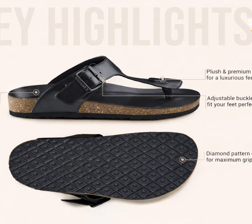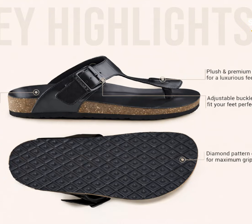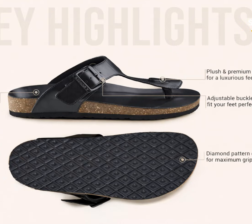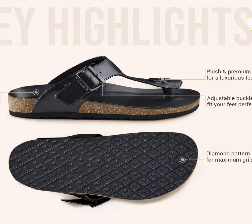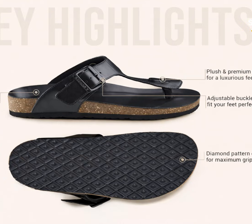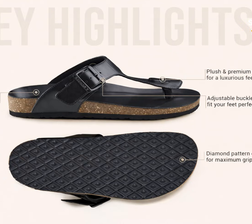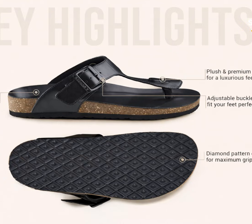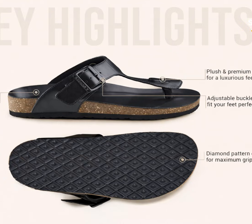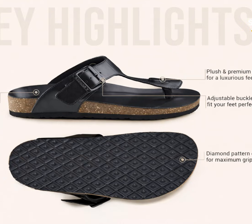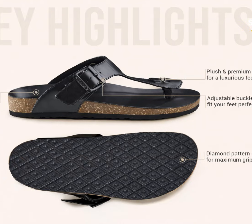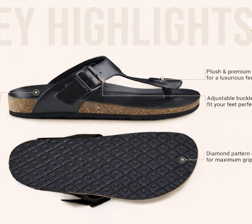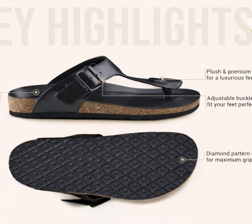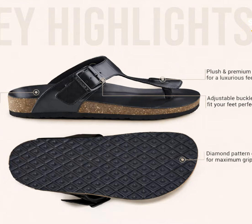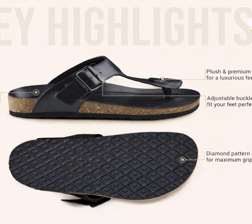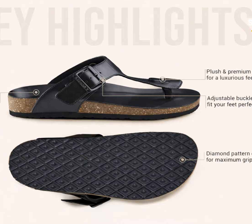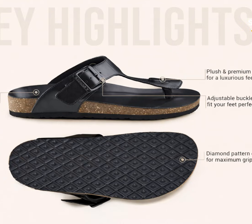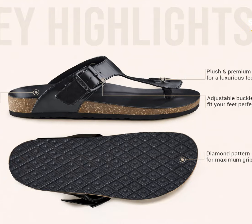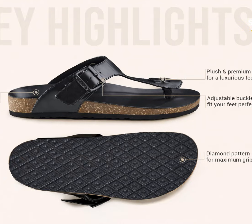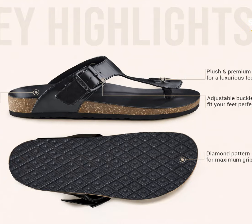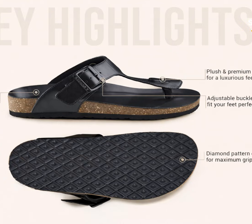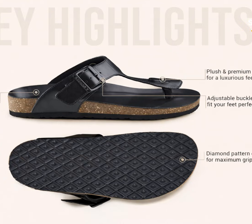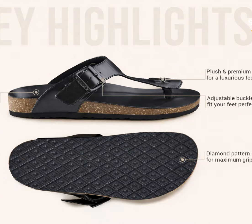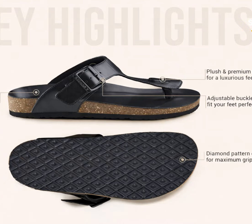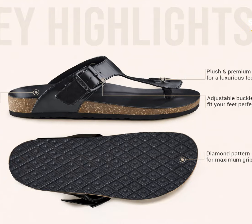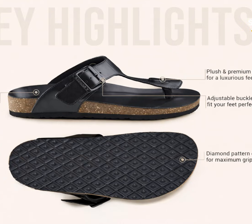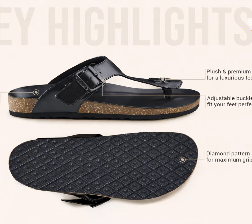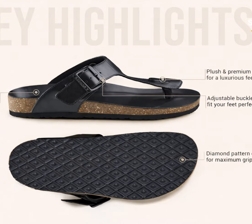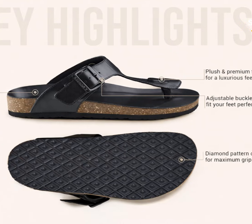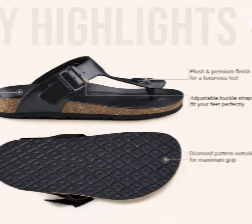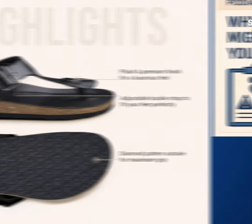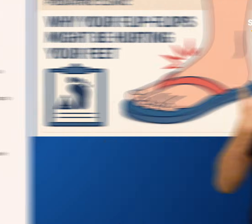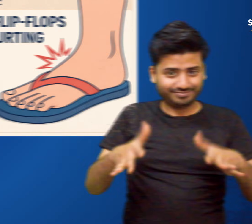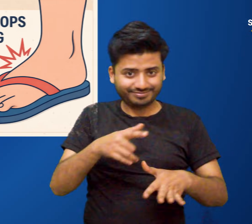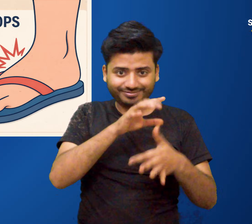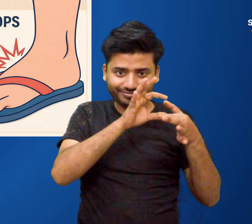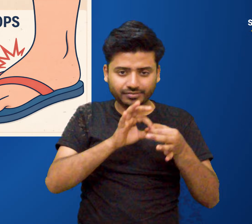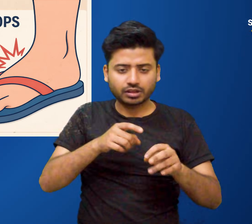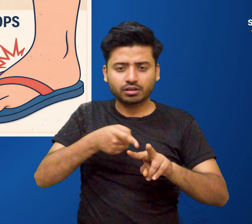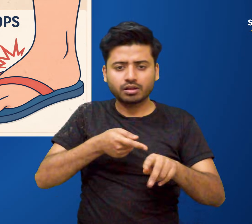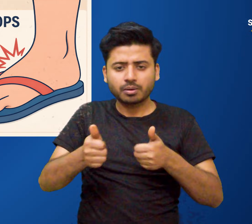want more than just recognition. They want fair pay and real support so that their craft can thrive. While flip-flops